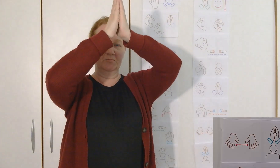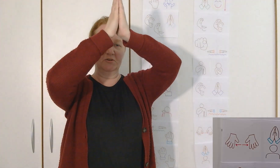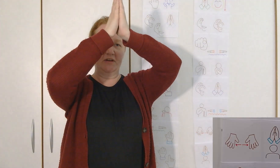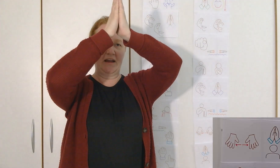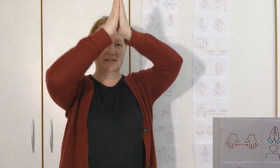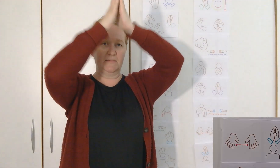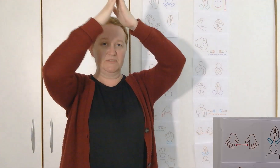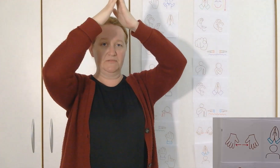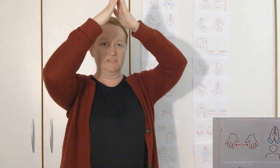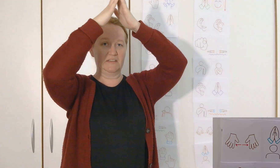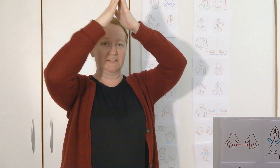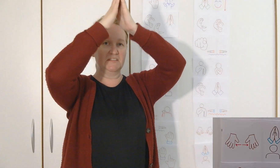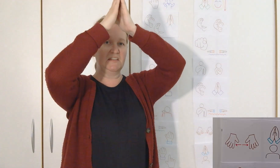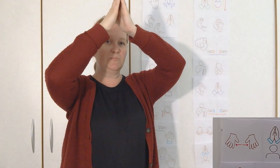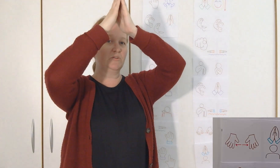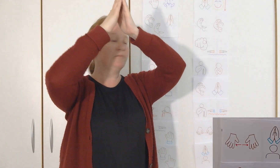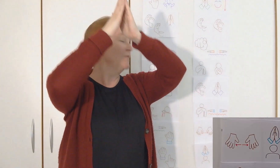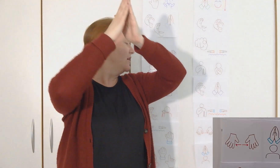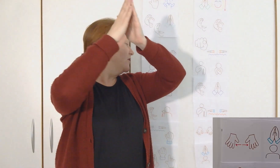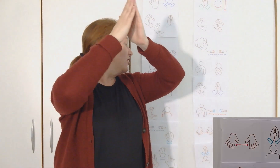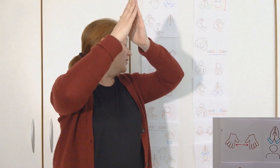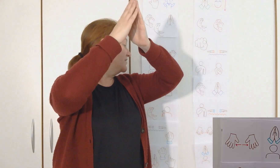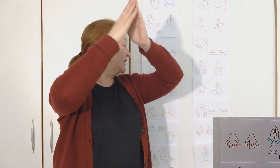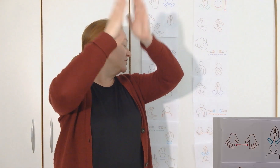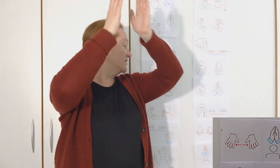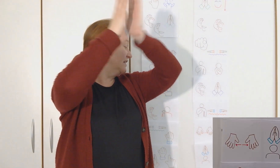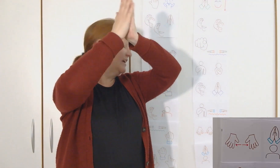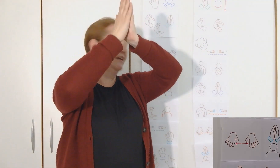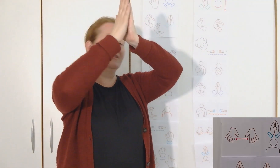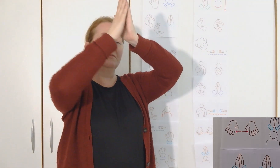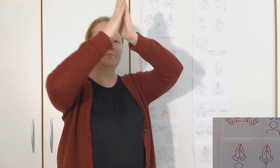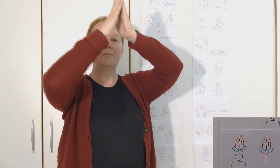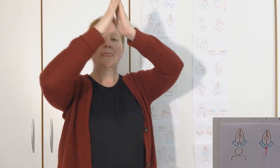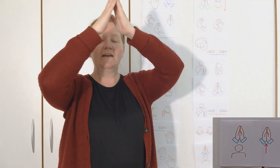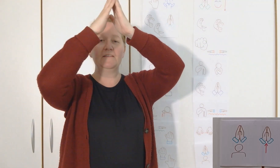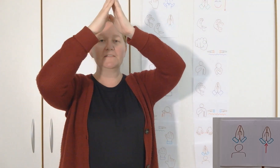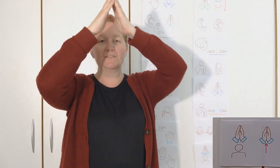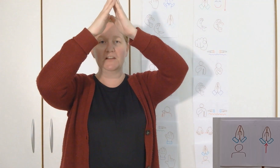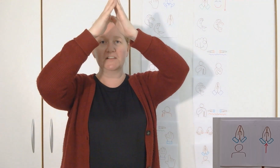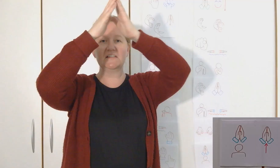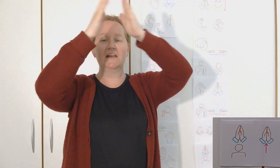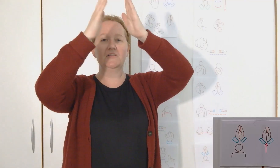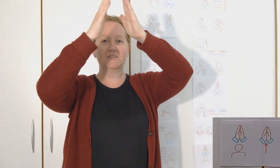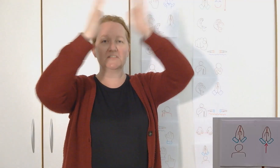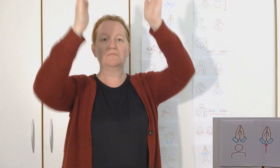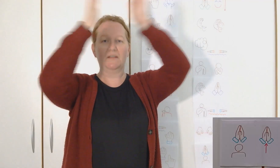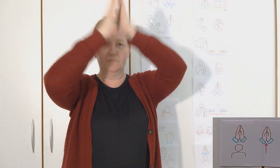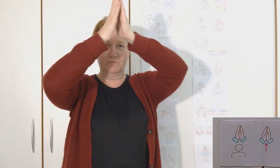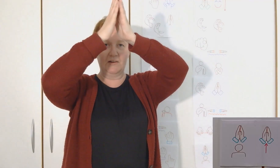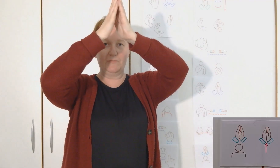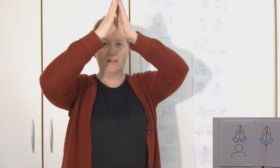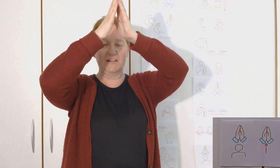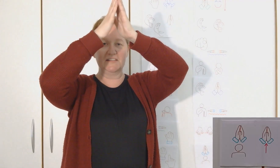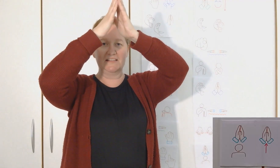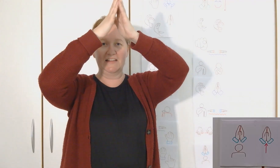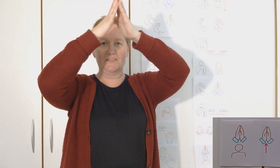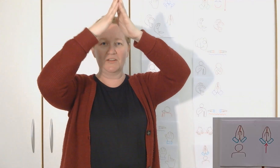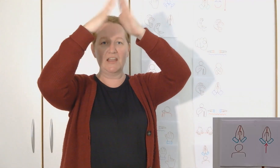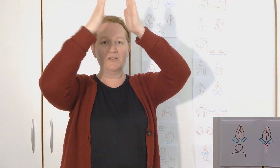your hands up as if it's like a steeple. Of such is the kingdom. And then for the last line, you can just kind of clap your hands together again, or